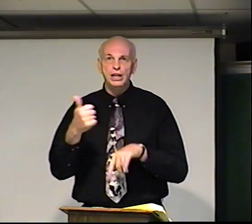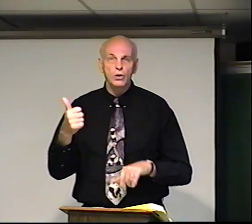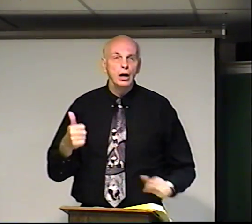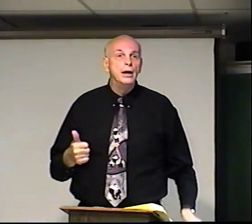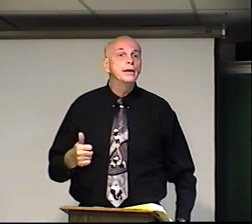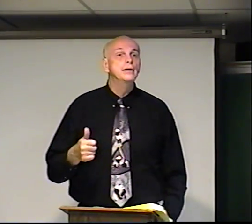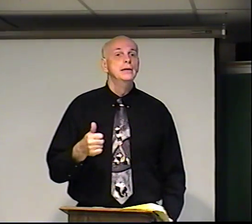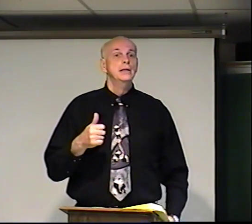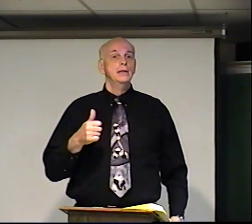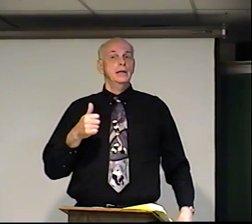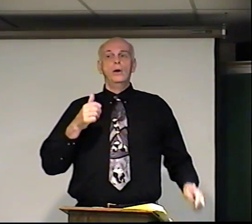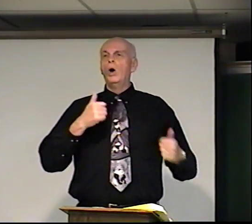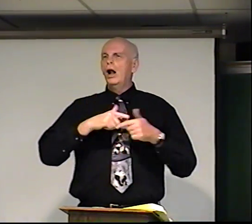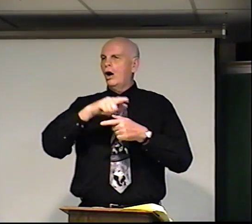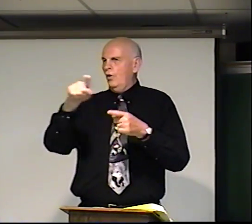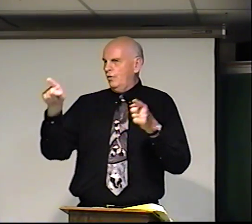So, Park, what are the